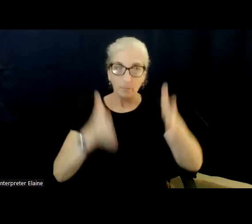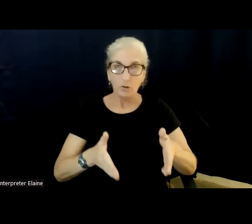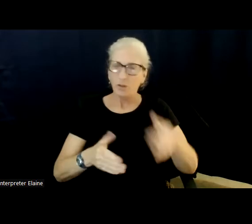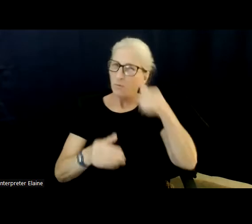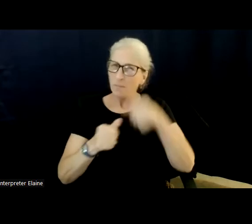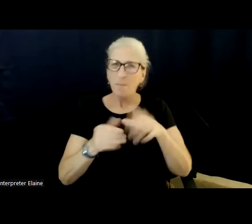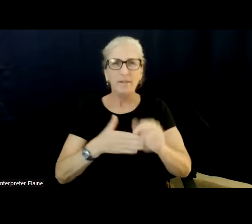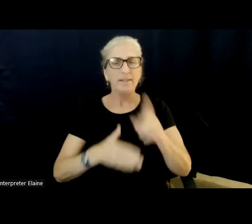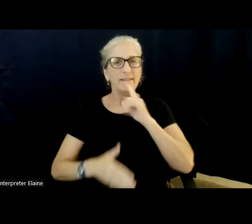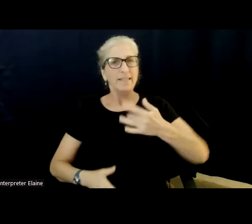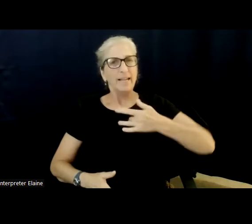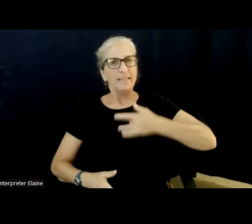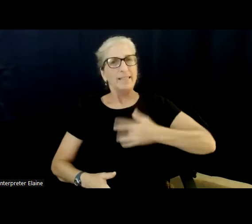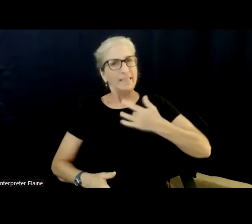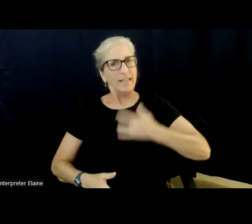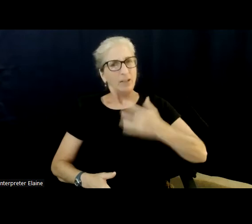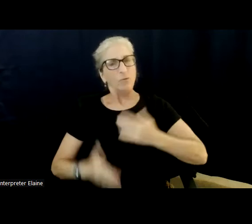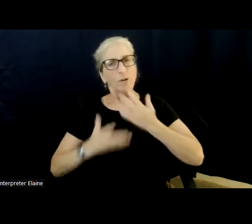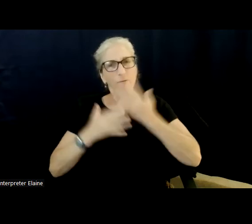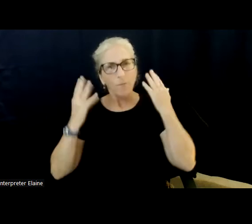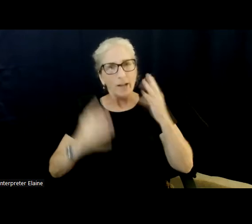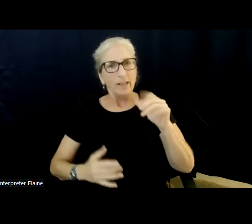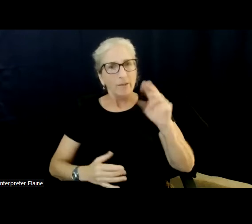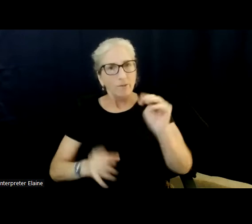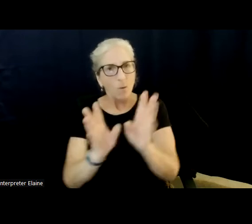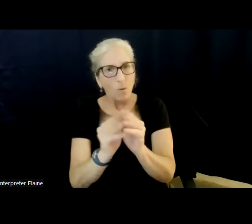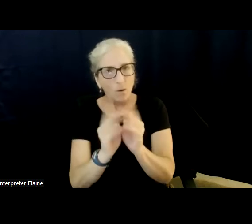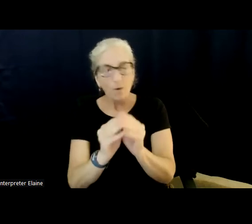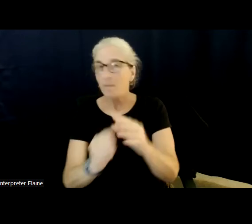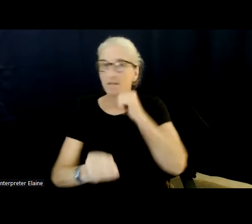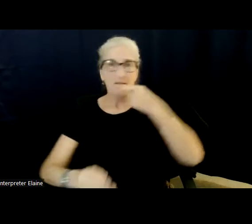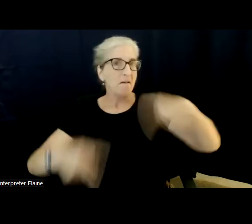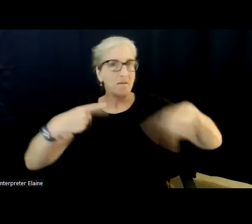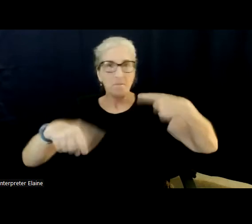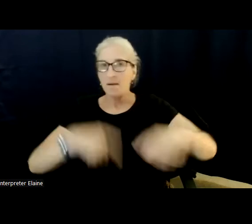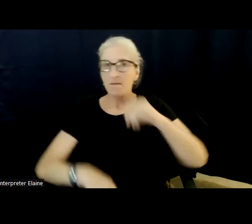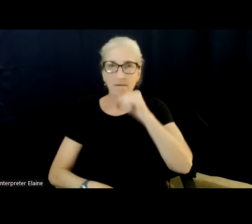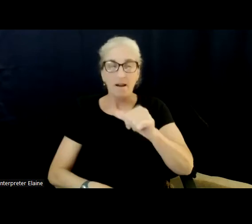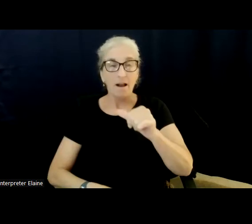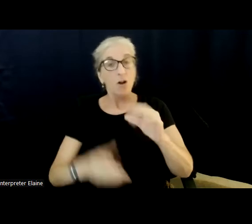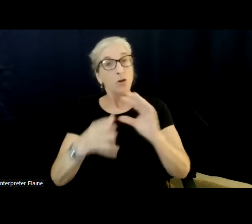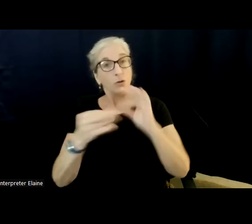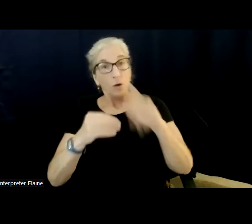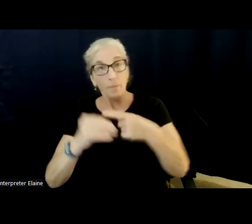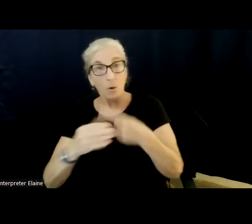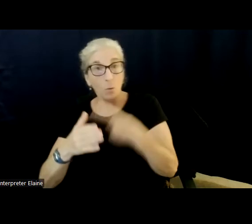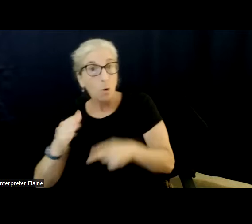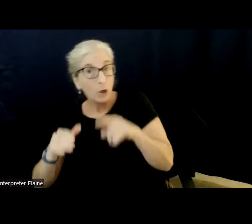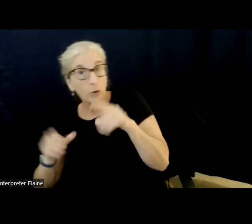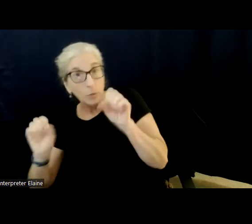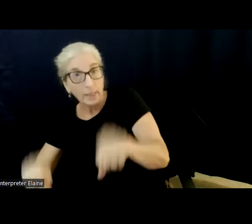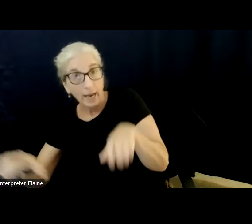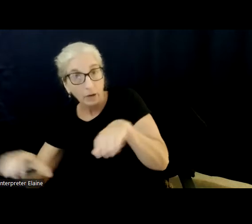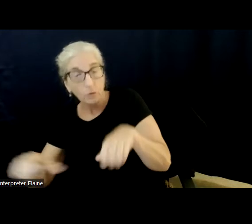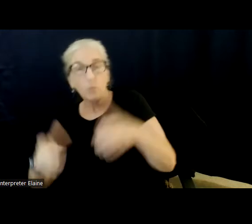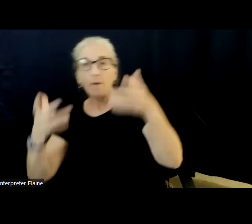debate. Talk about what you can do and have done for individuals and families with disabilities